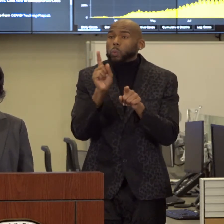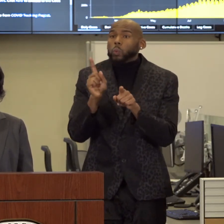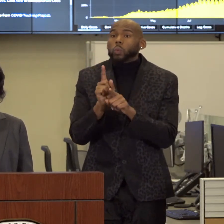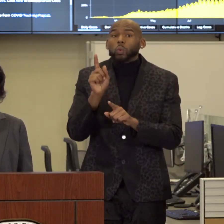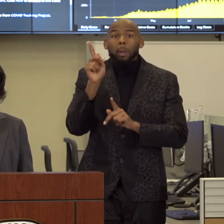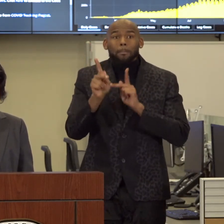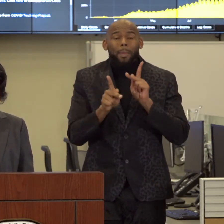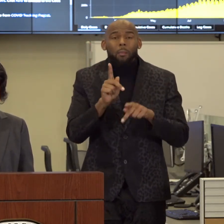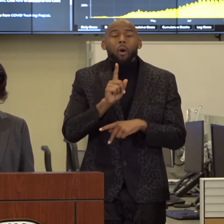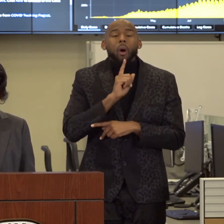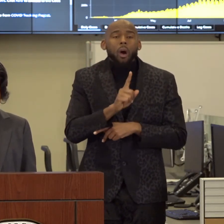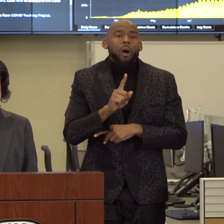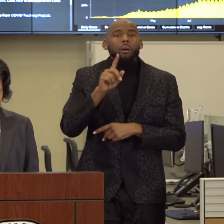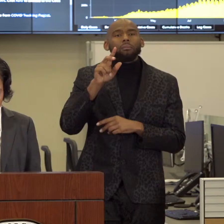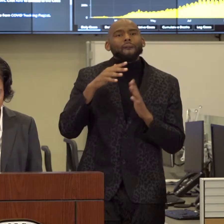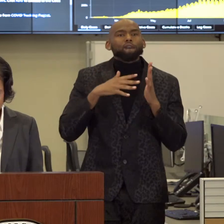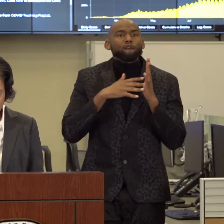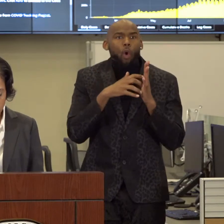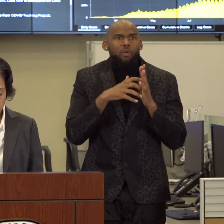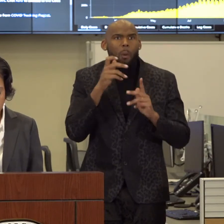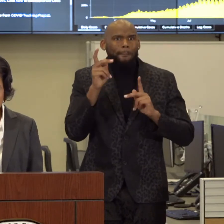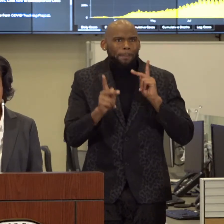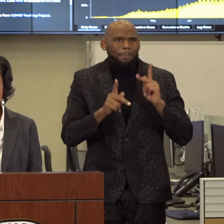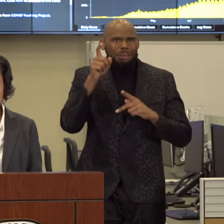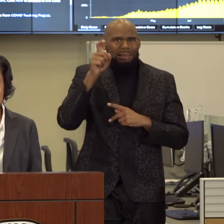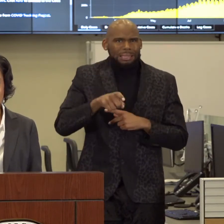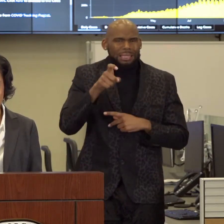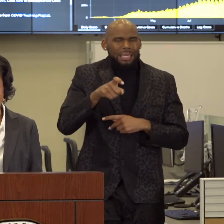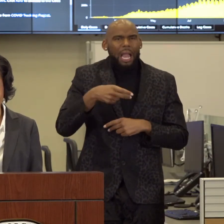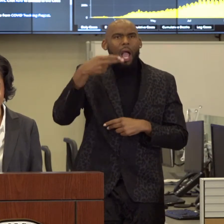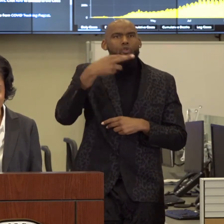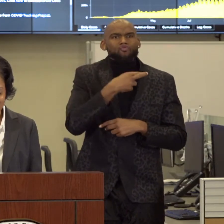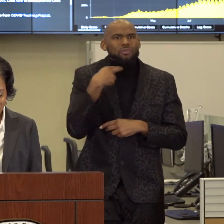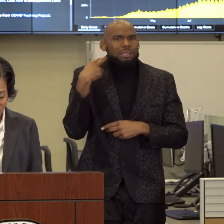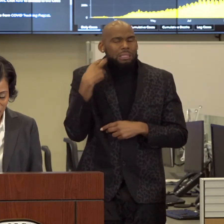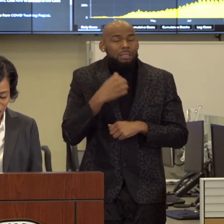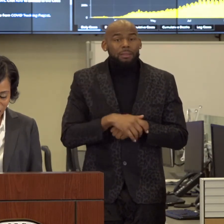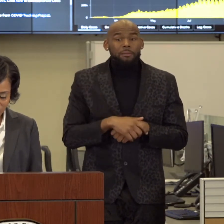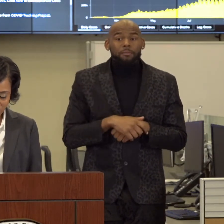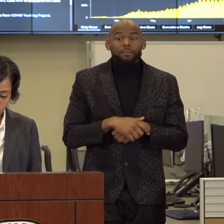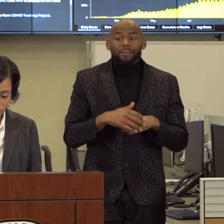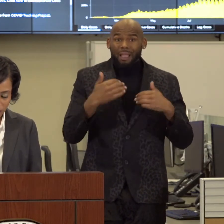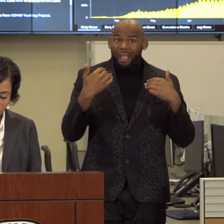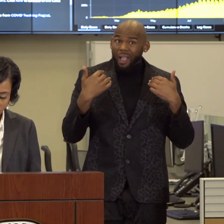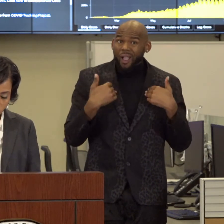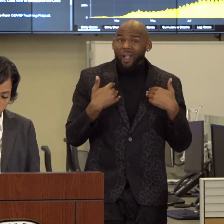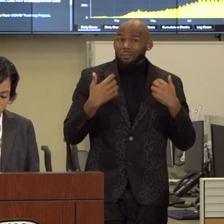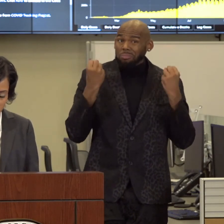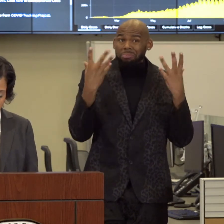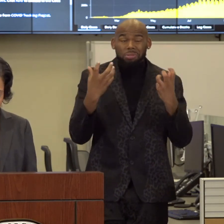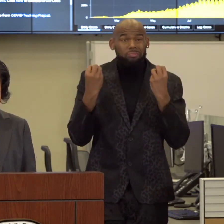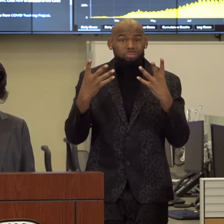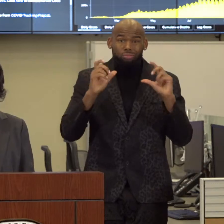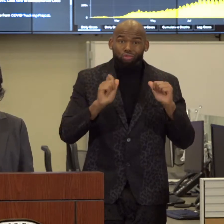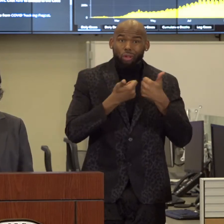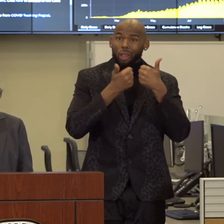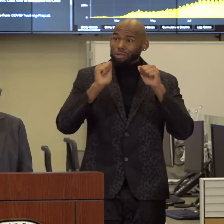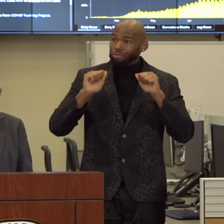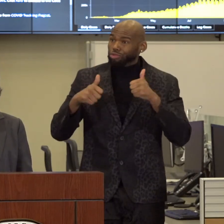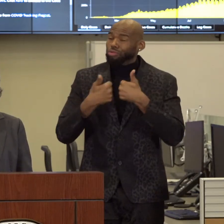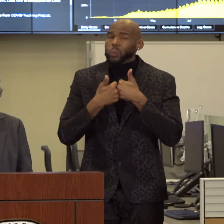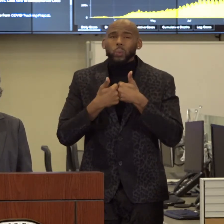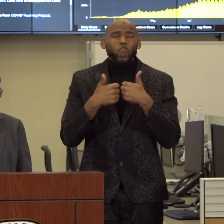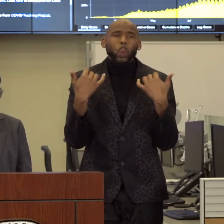who are vulnerable. For the past year, we've had to confront a host of new challenges that this pandemic has thrown at us. It has been